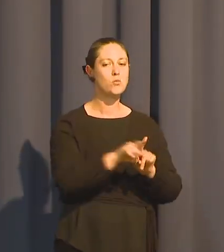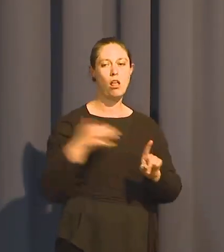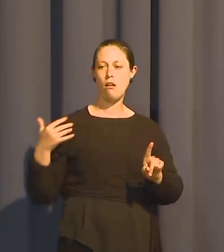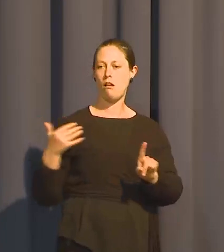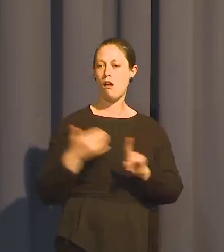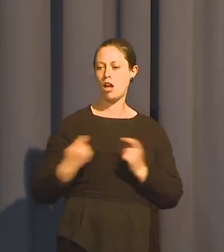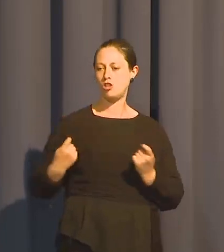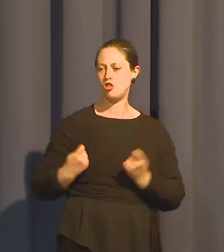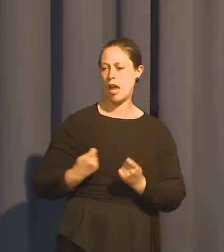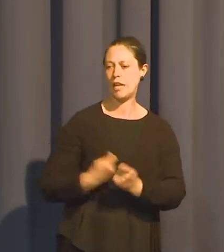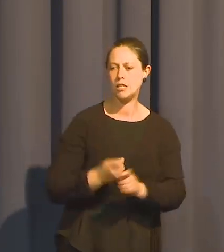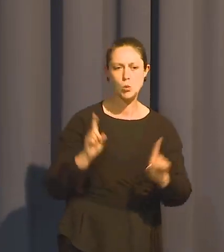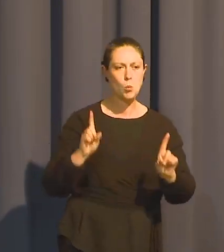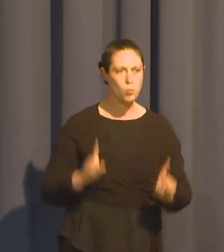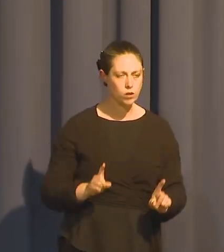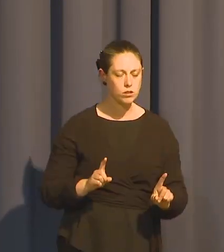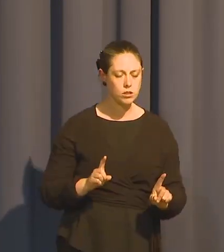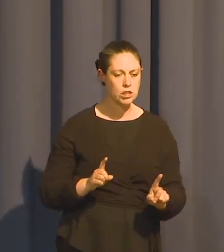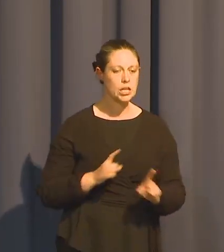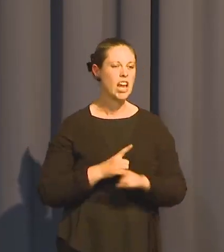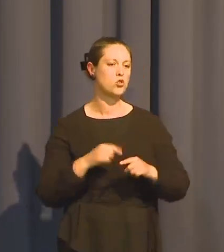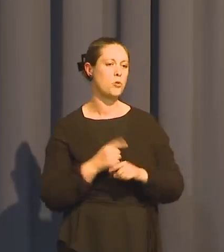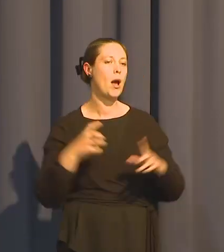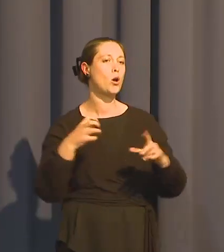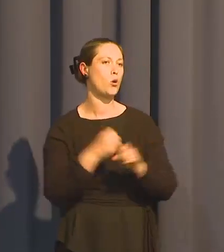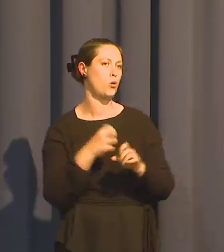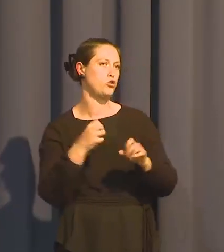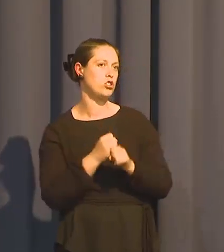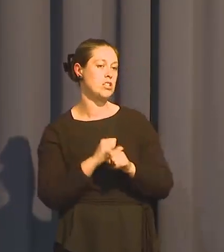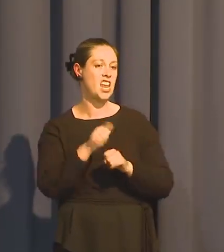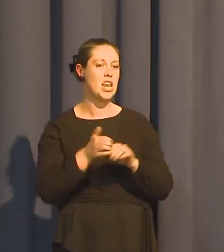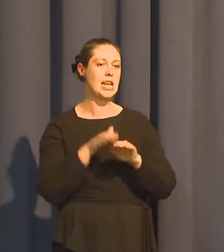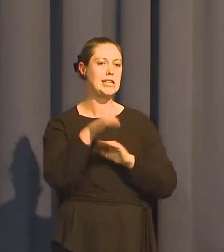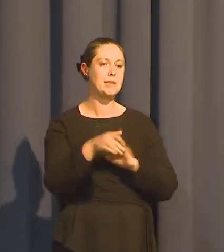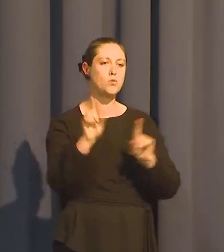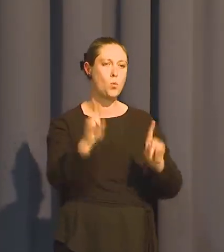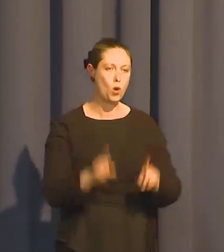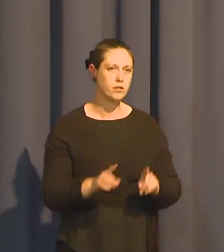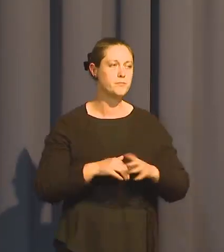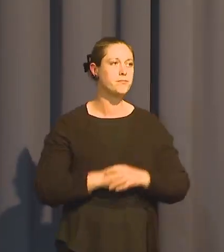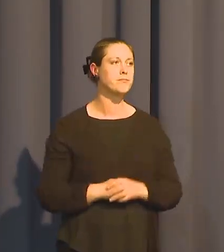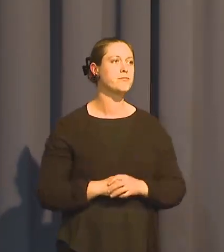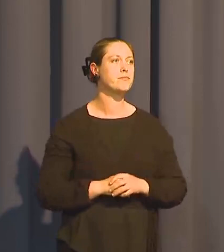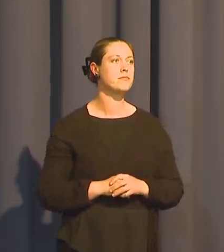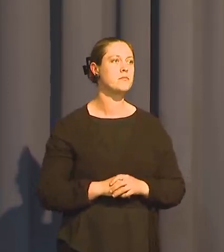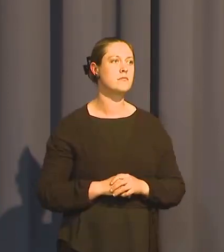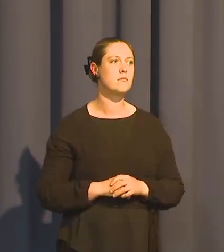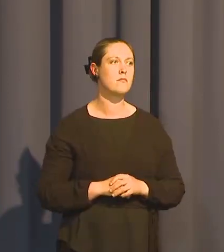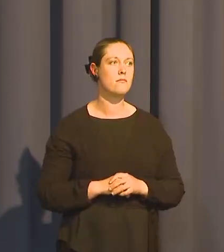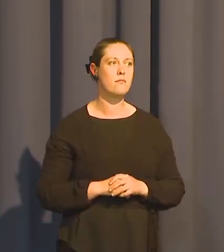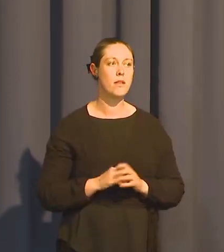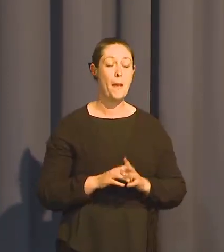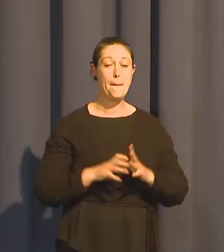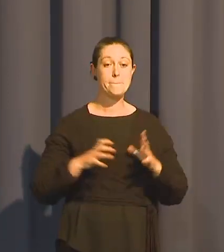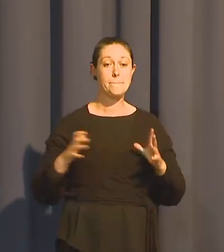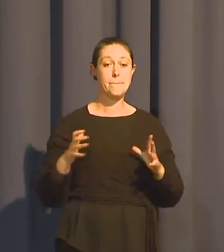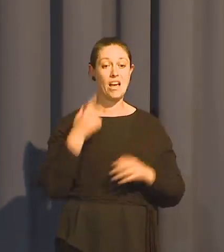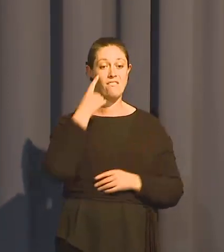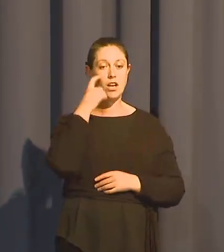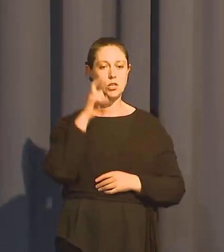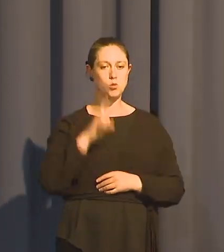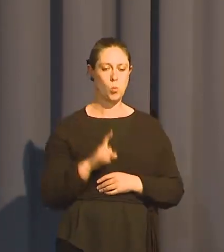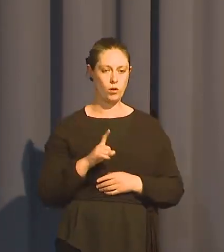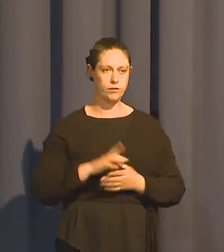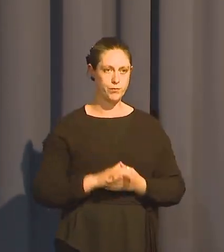some conclusions and next steps. So the main findings, I'm going to start with the key findings from the blood